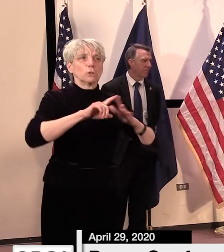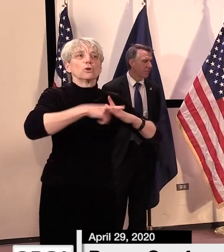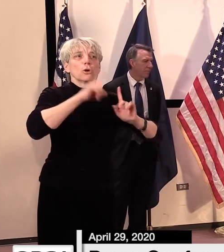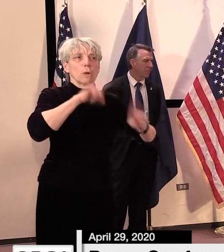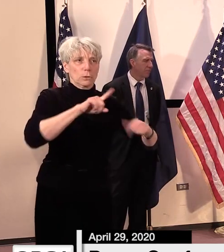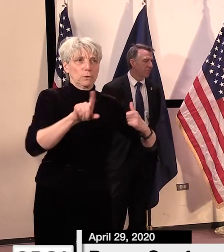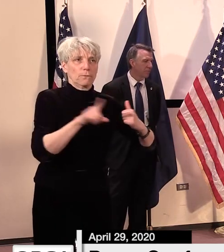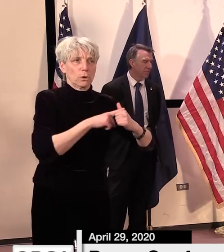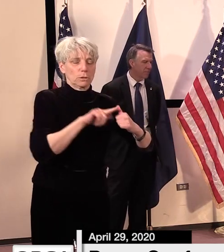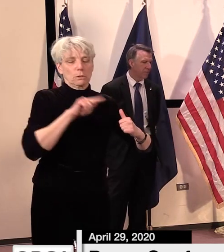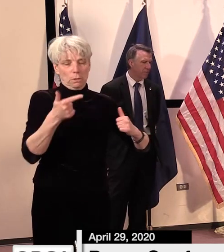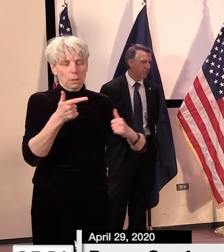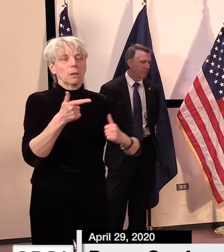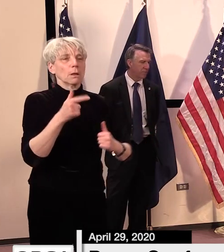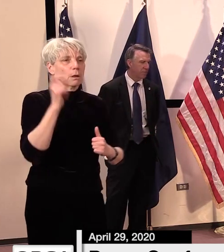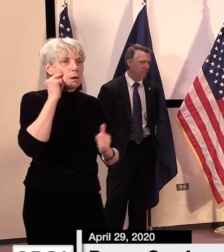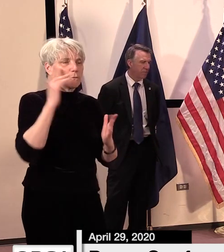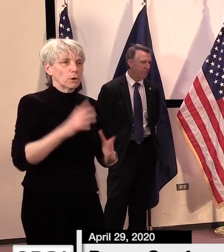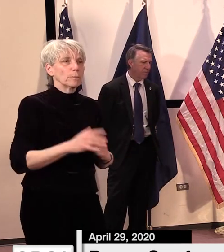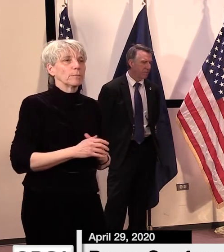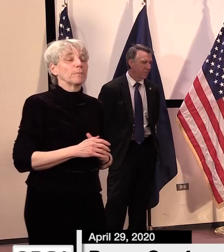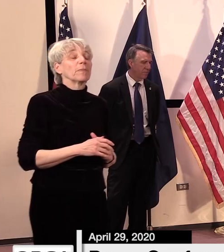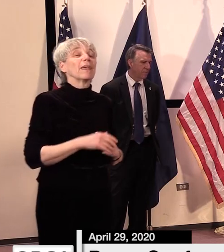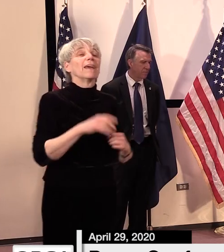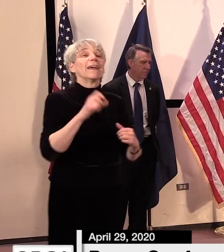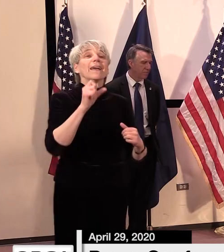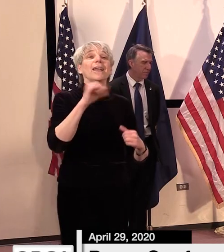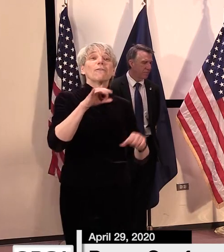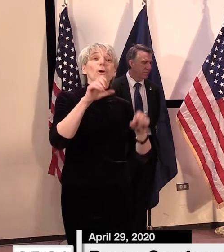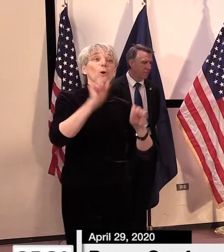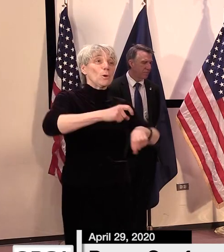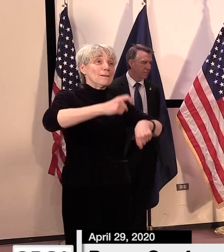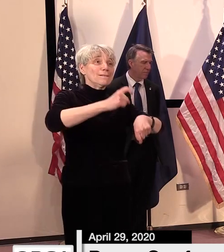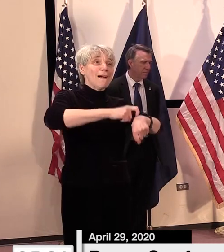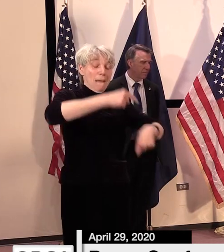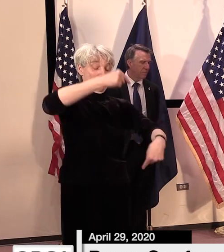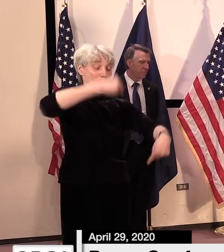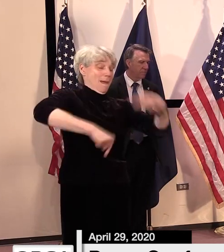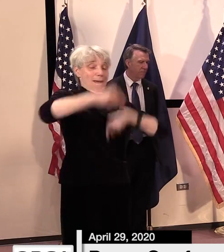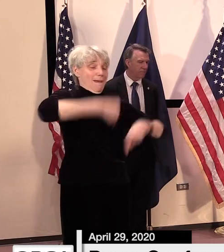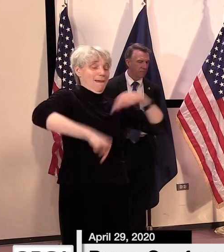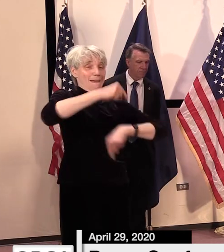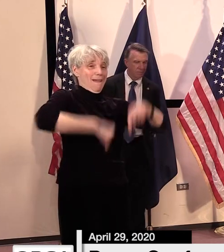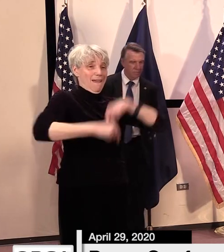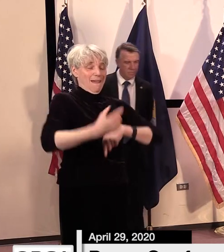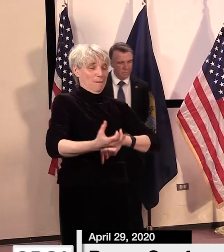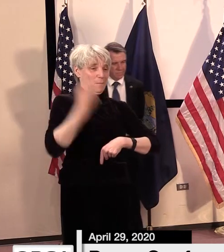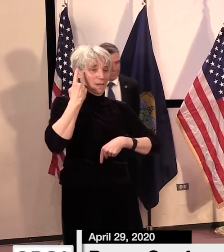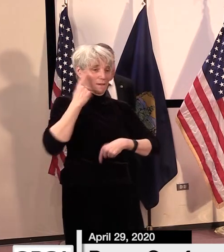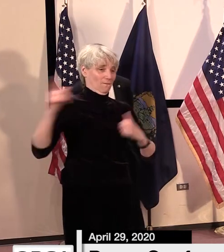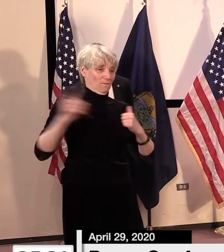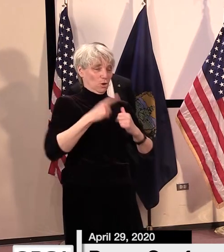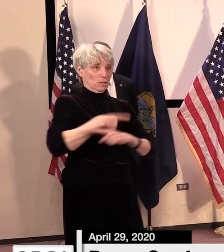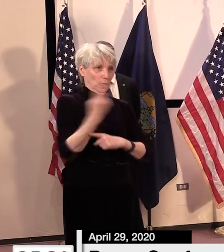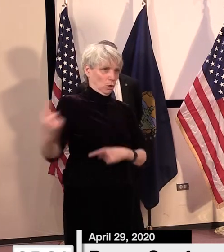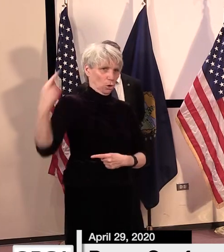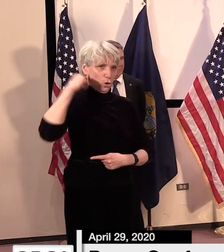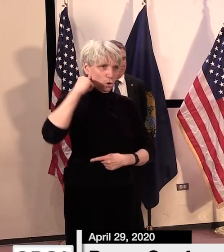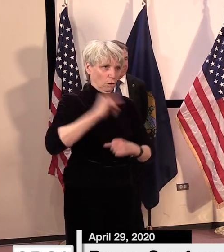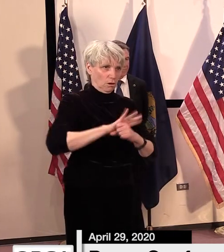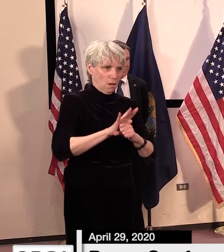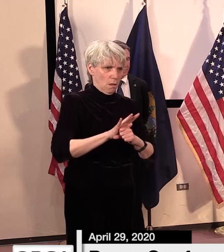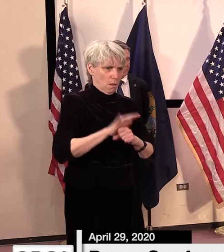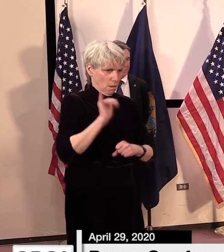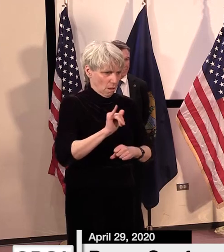If we turn the time clock back and go to like day one of when we knew we had a problem in Vermont and